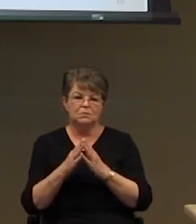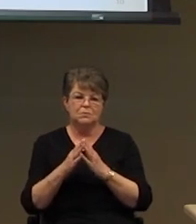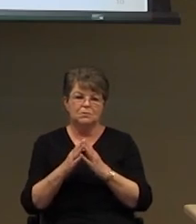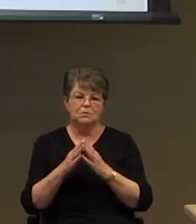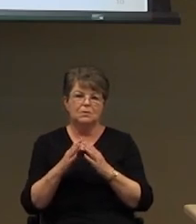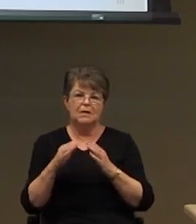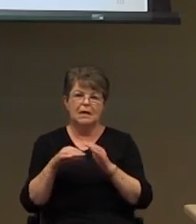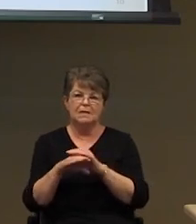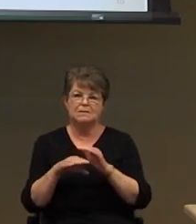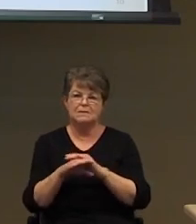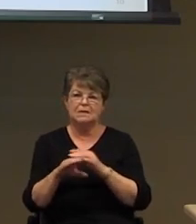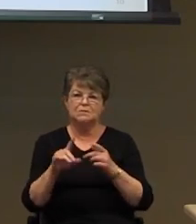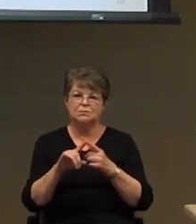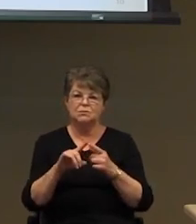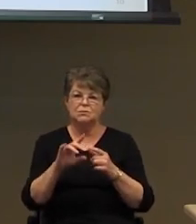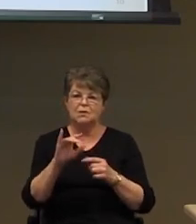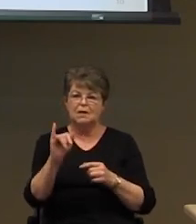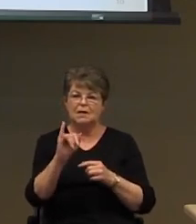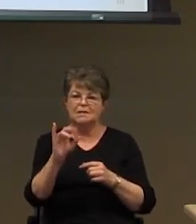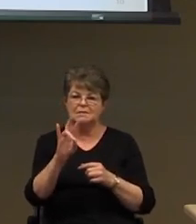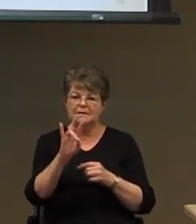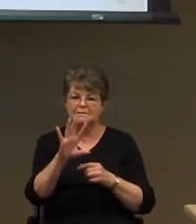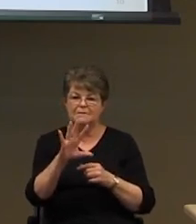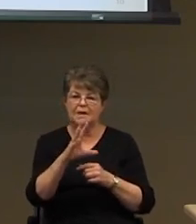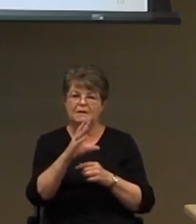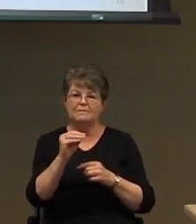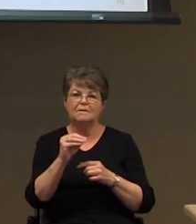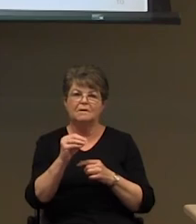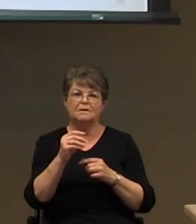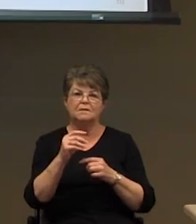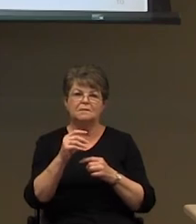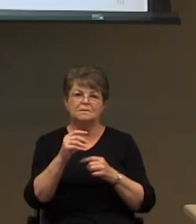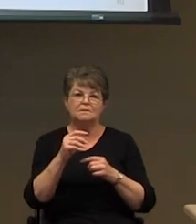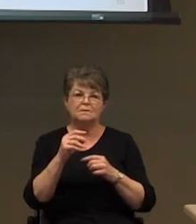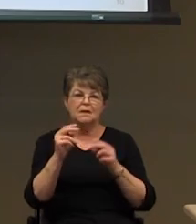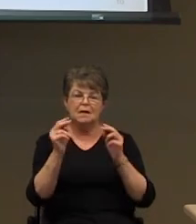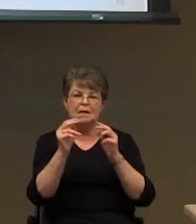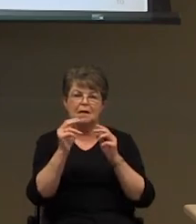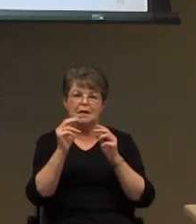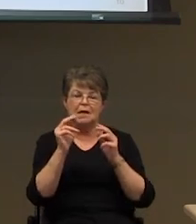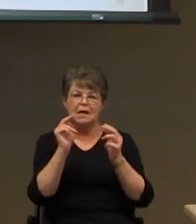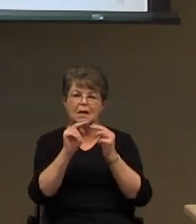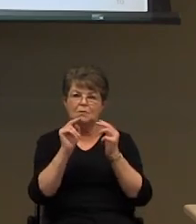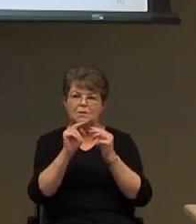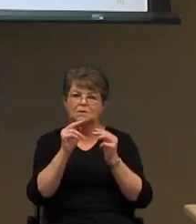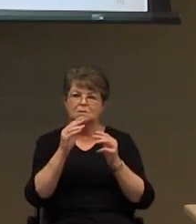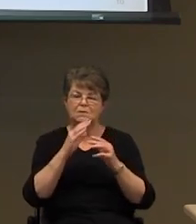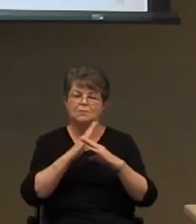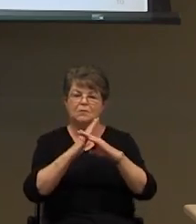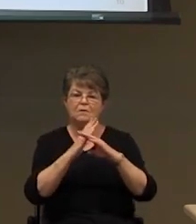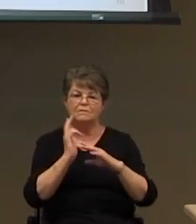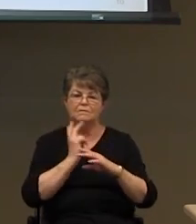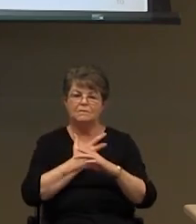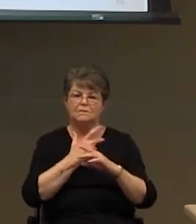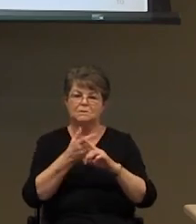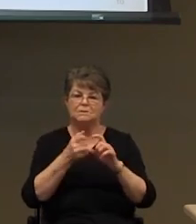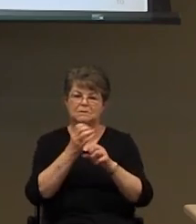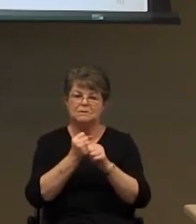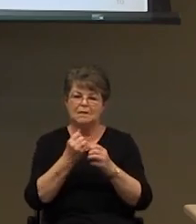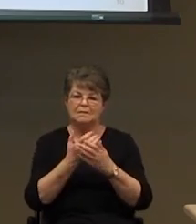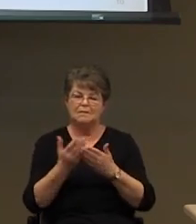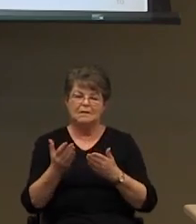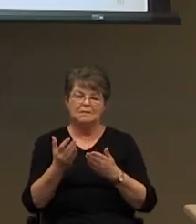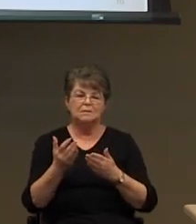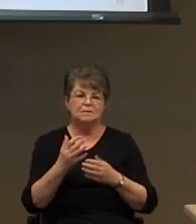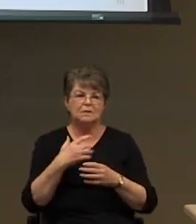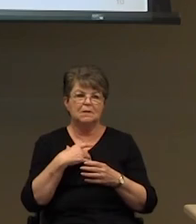Our access to 75 and to a major highway is what prohibits us from doing certain things. So there are ways to work around that, and